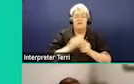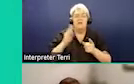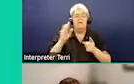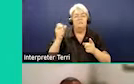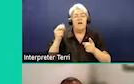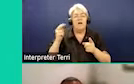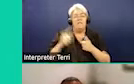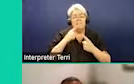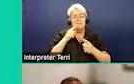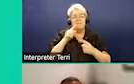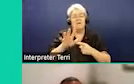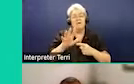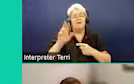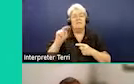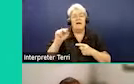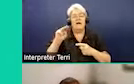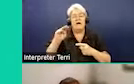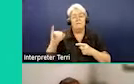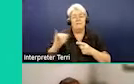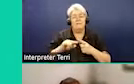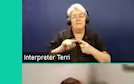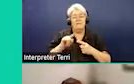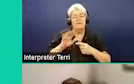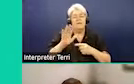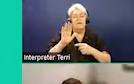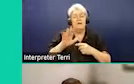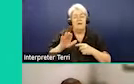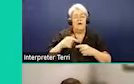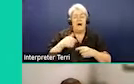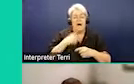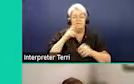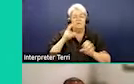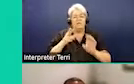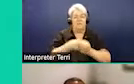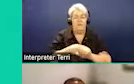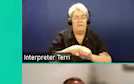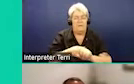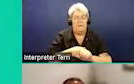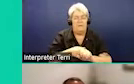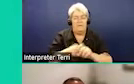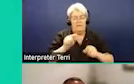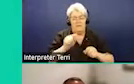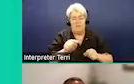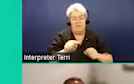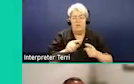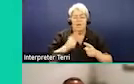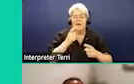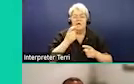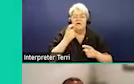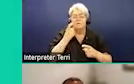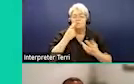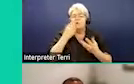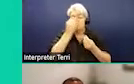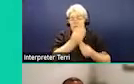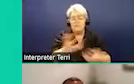is Shannon yeah. Scully from NAMI. Okay. Um, I'll jump in here really quick. We just wanted to make sure